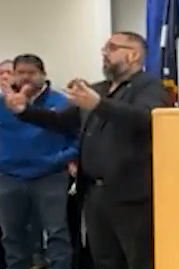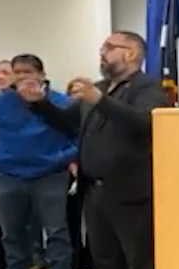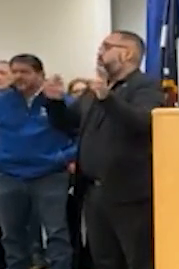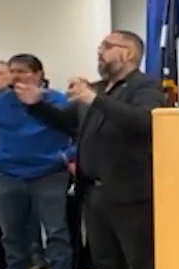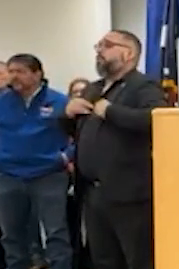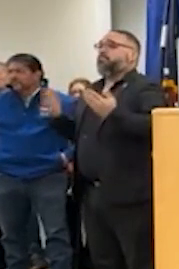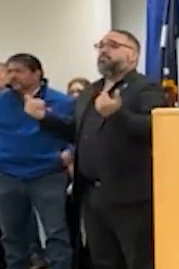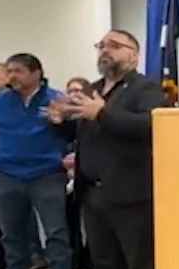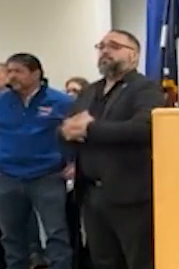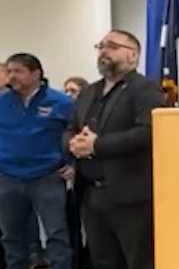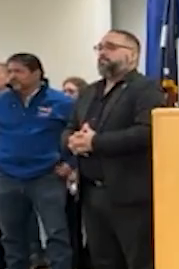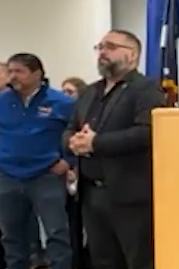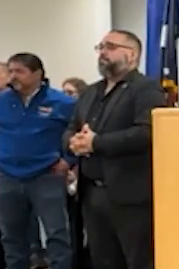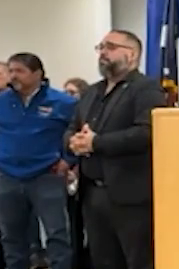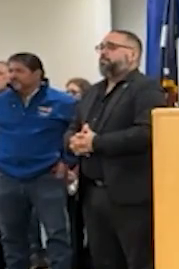those.